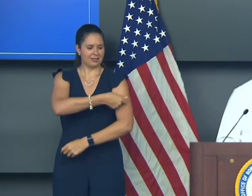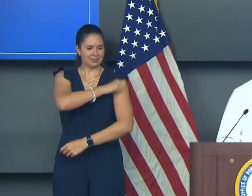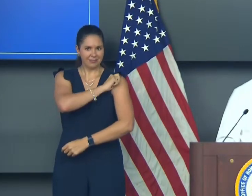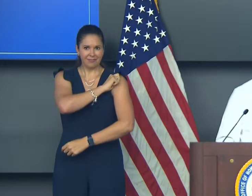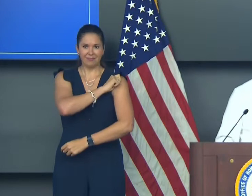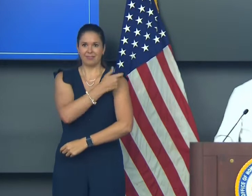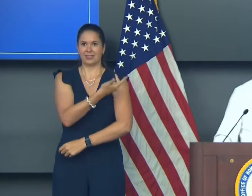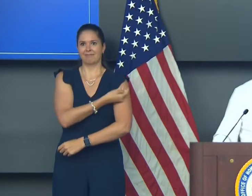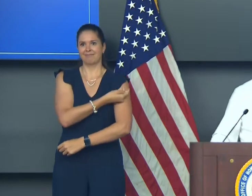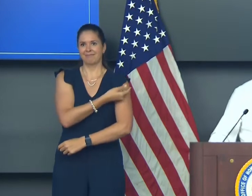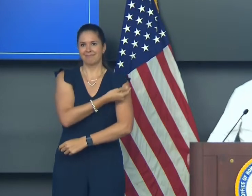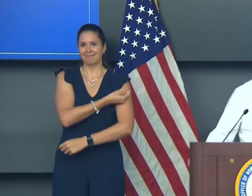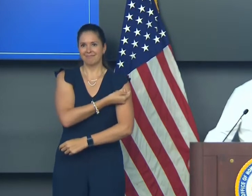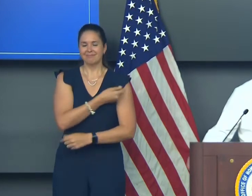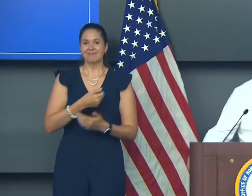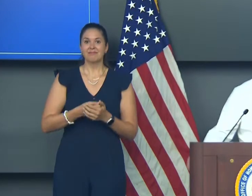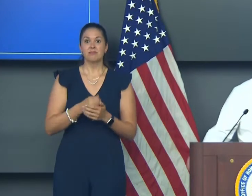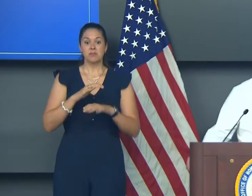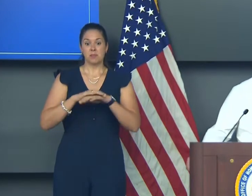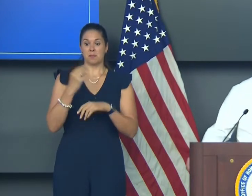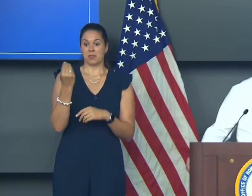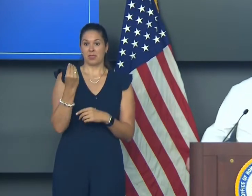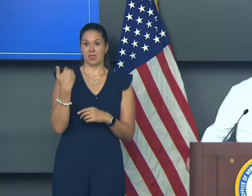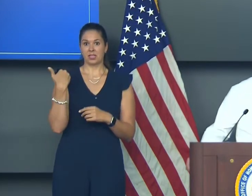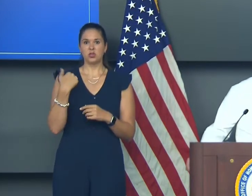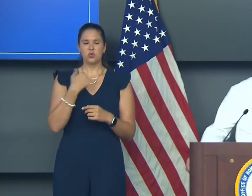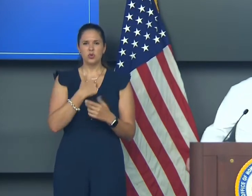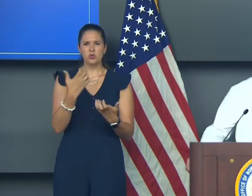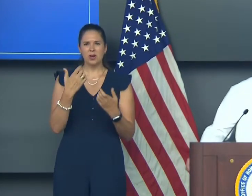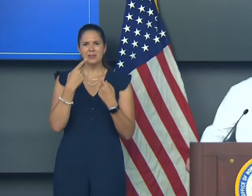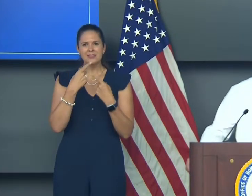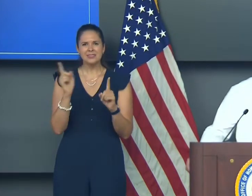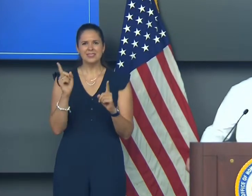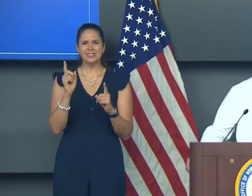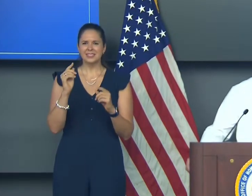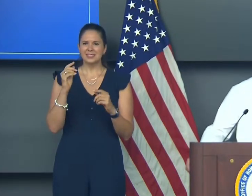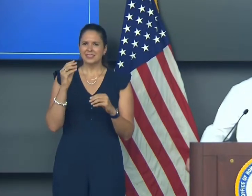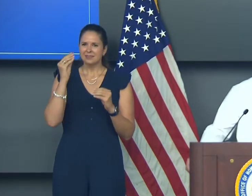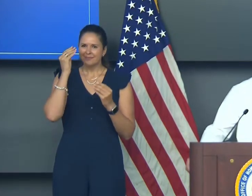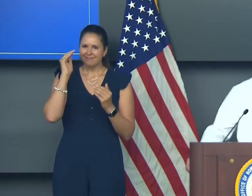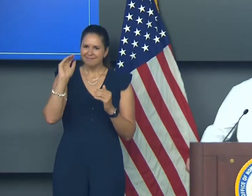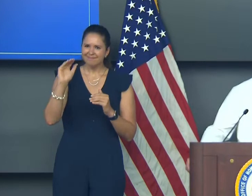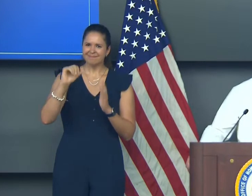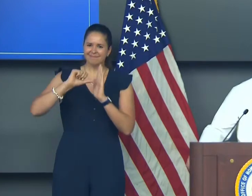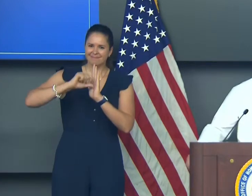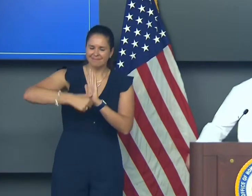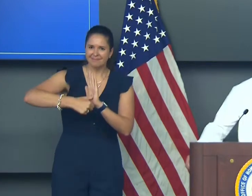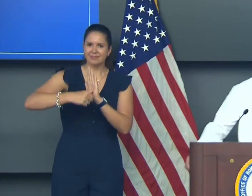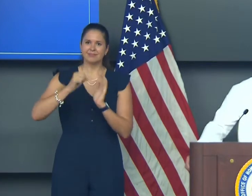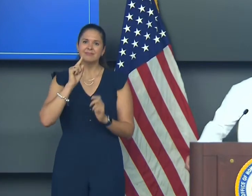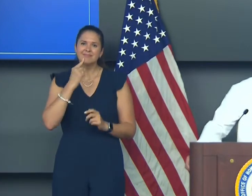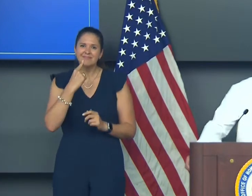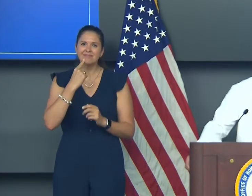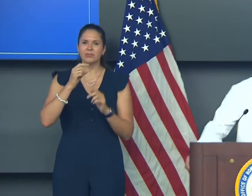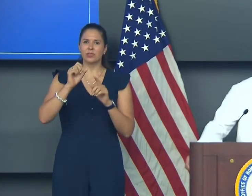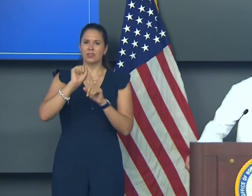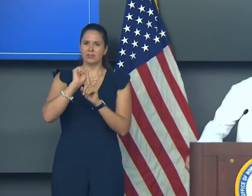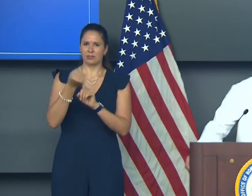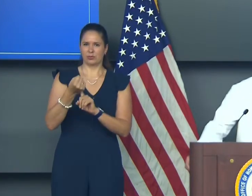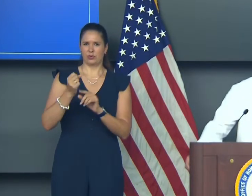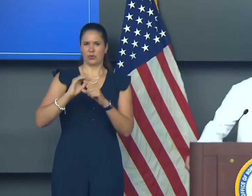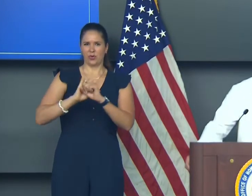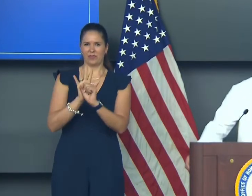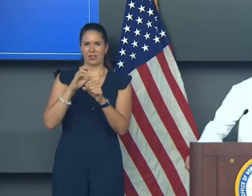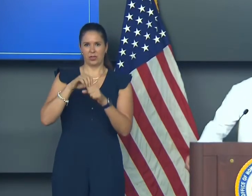up. On Monday, we wanted to convey the severity of the current COVID situation in Louisiana, and